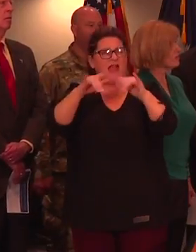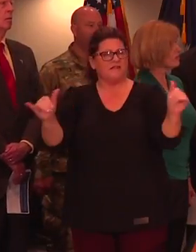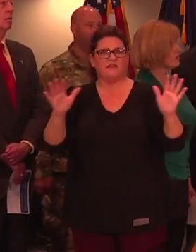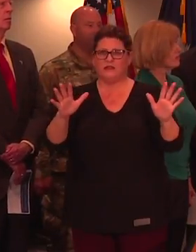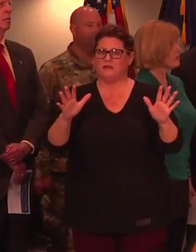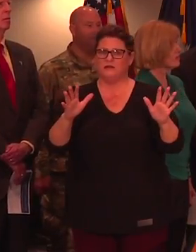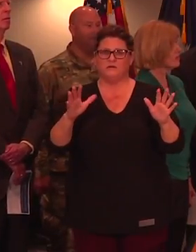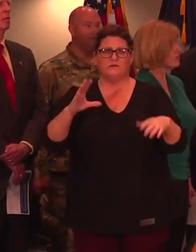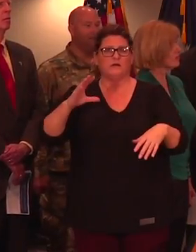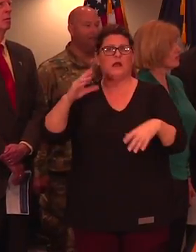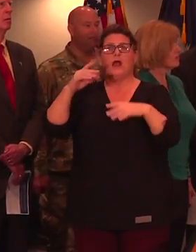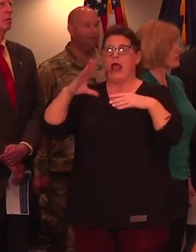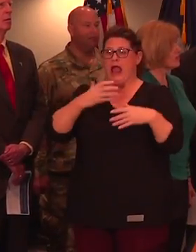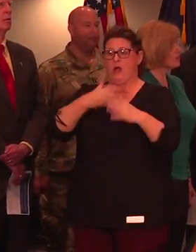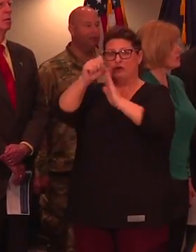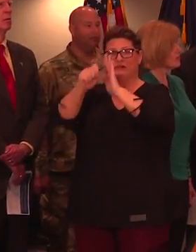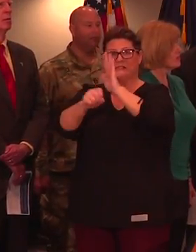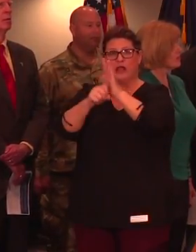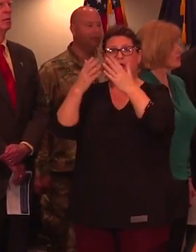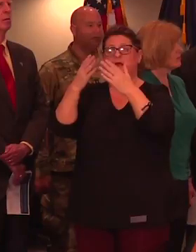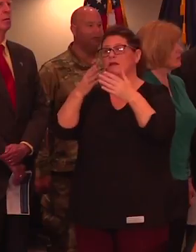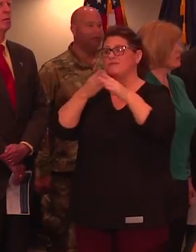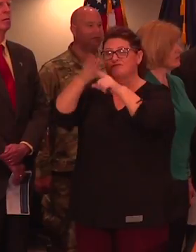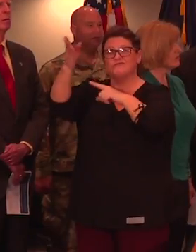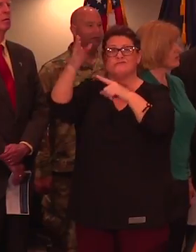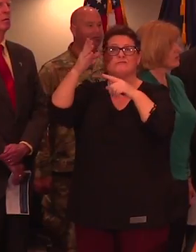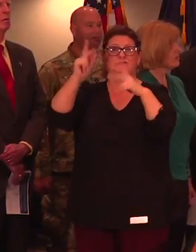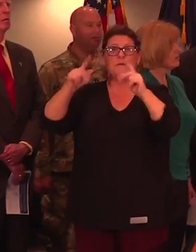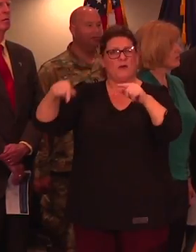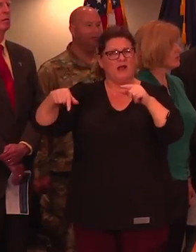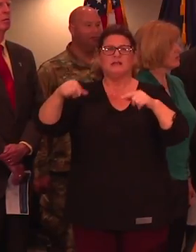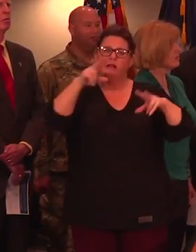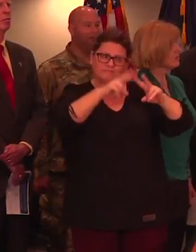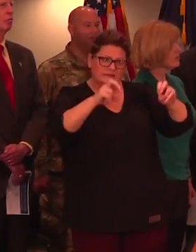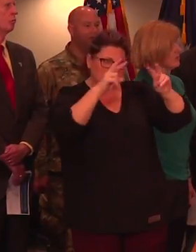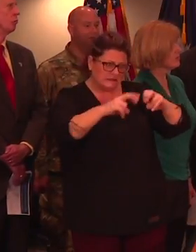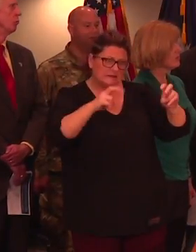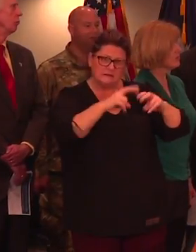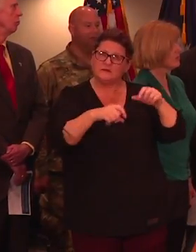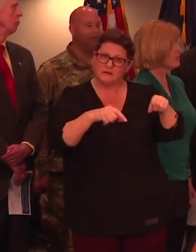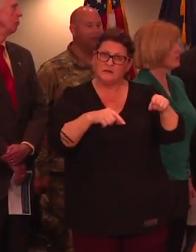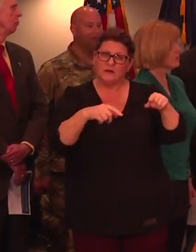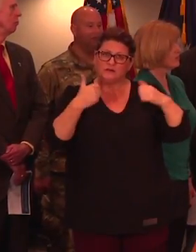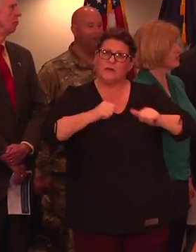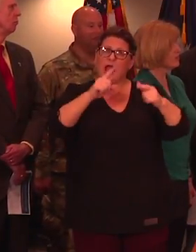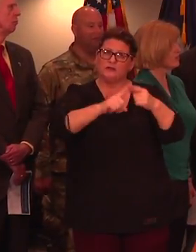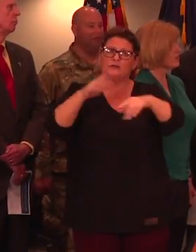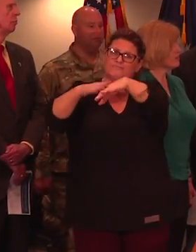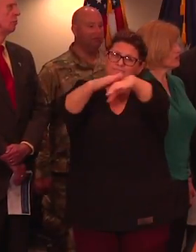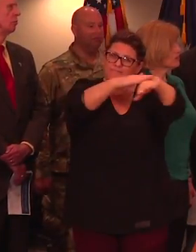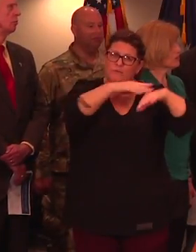our epidemiologic data and following CDC guidance and recommendations for strategies to slow the spread of this disease in our